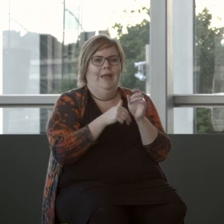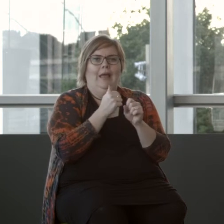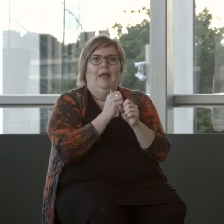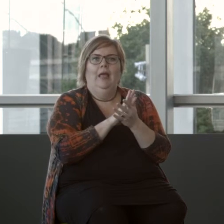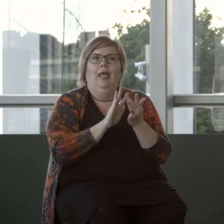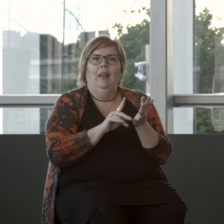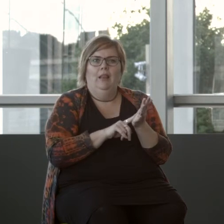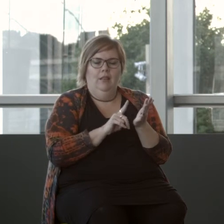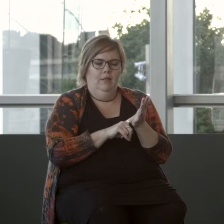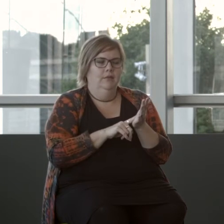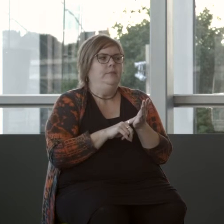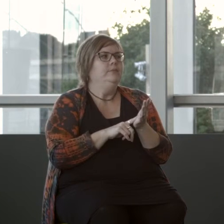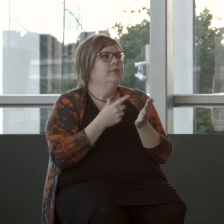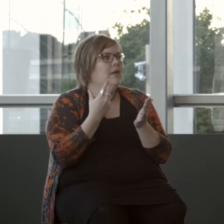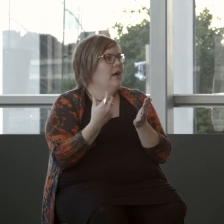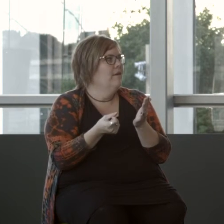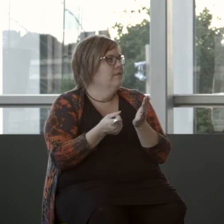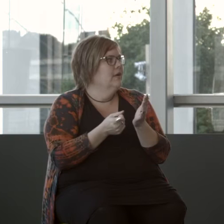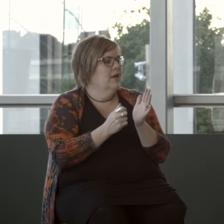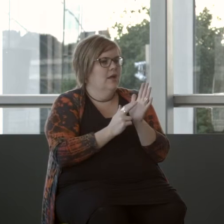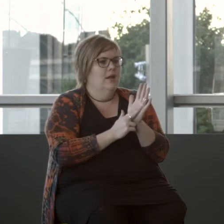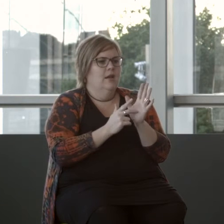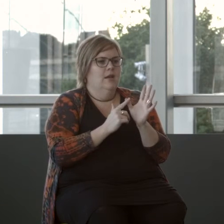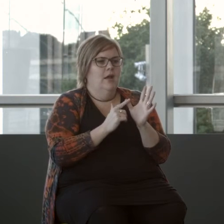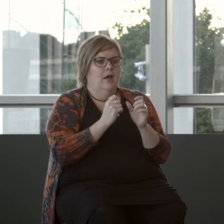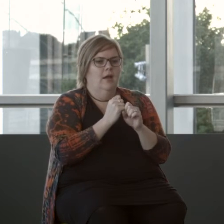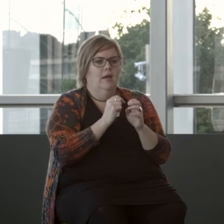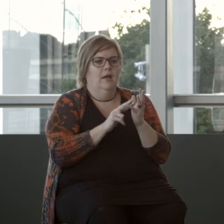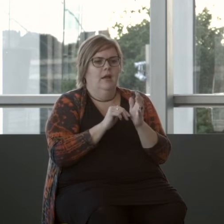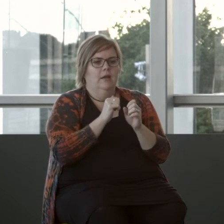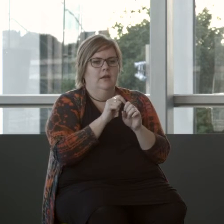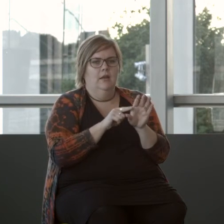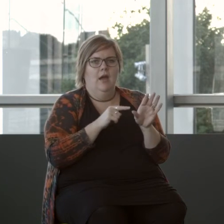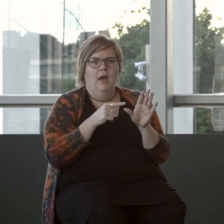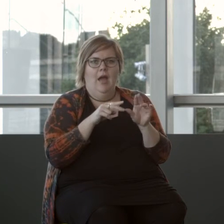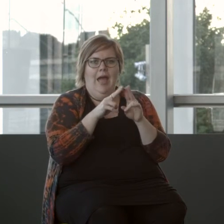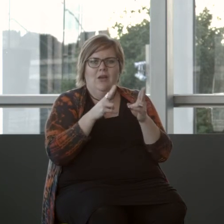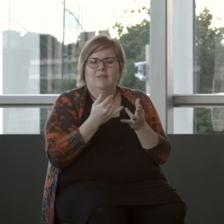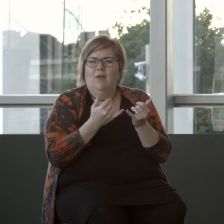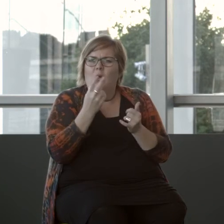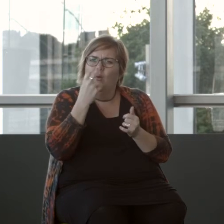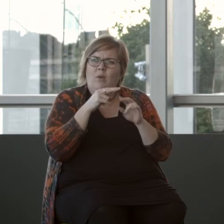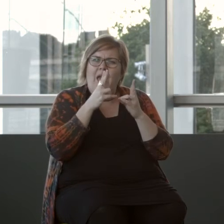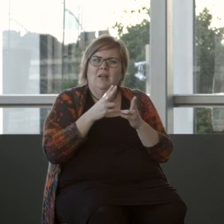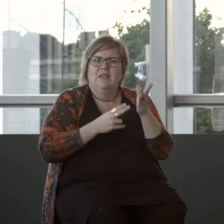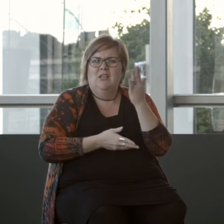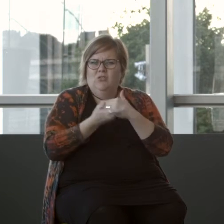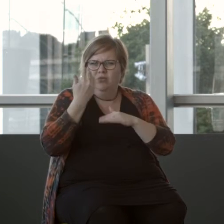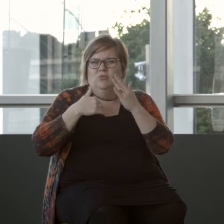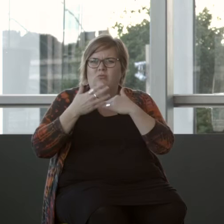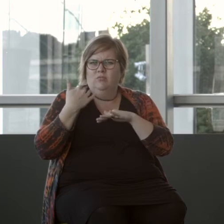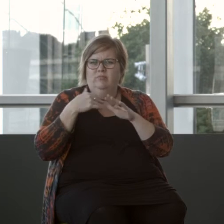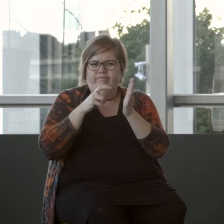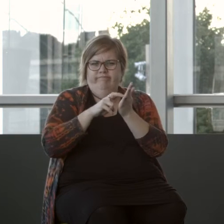sort of Newstead, there's Magunya House, which is a really old property. It's one of the historic houses in the Historic Houses